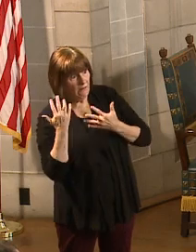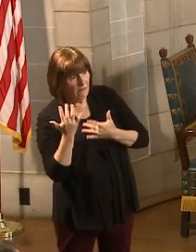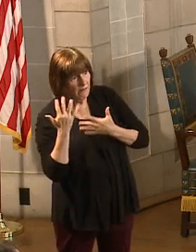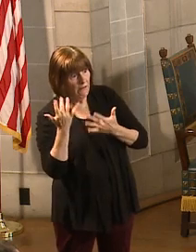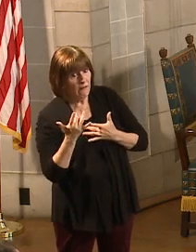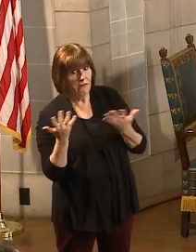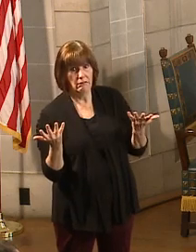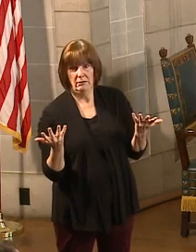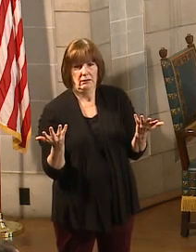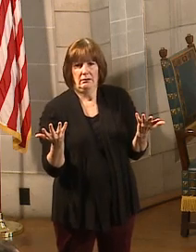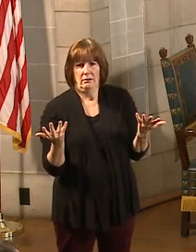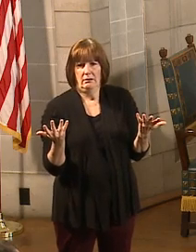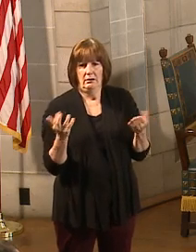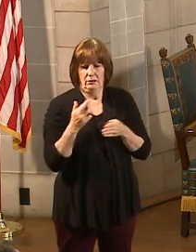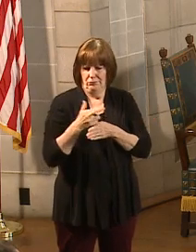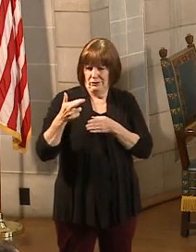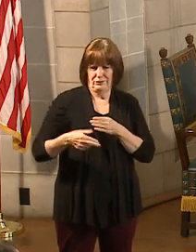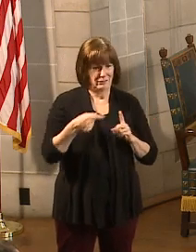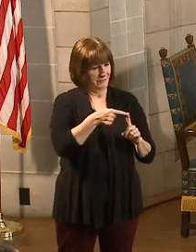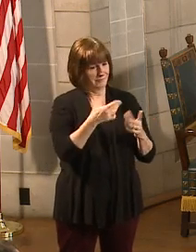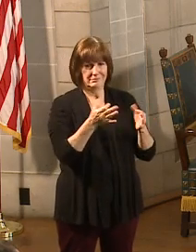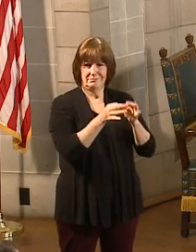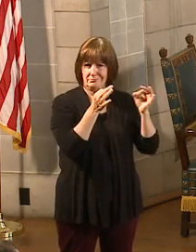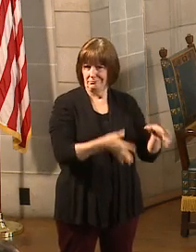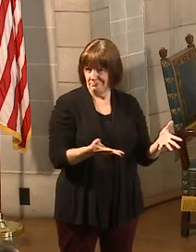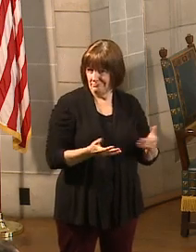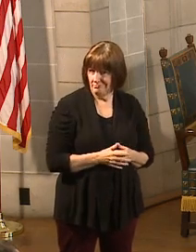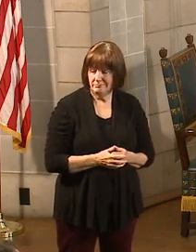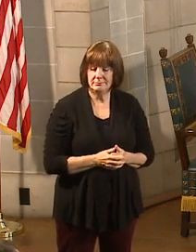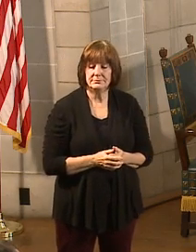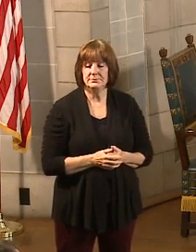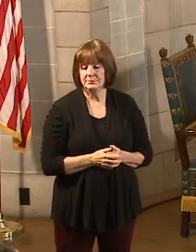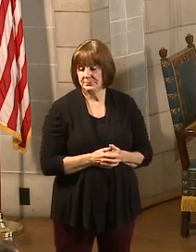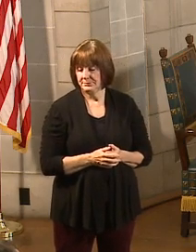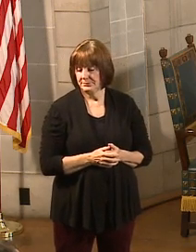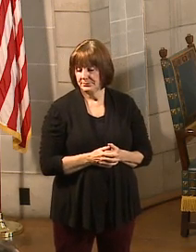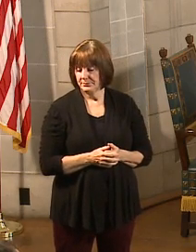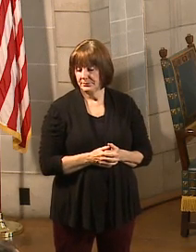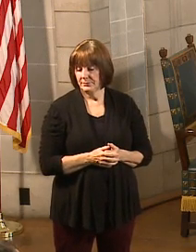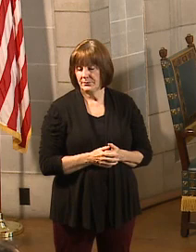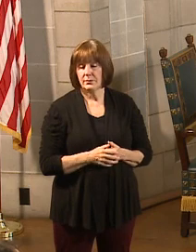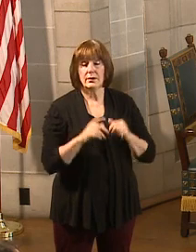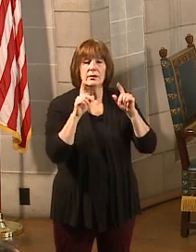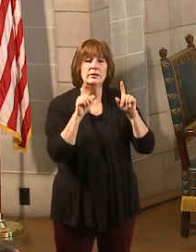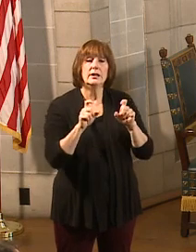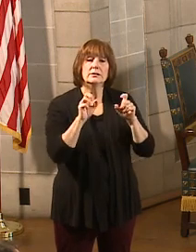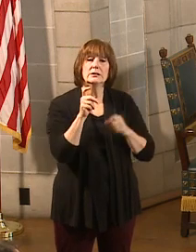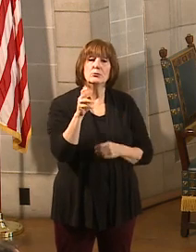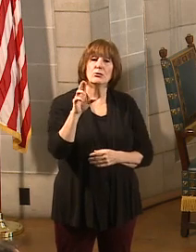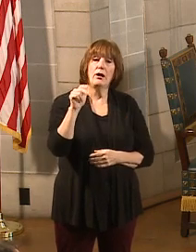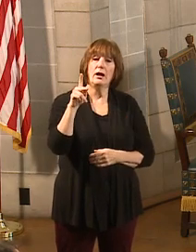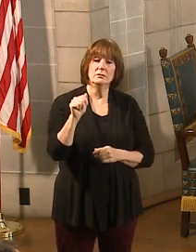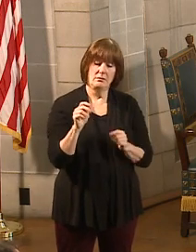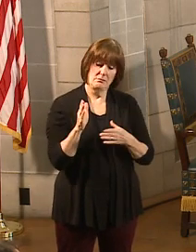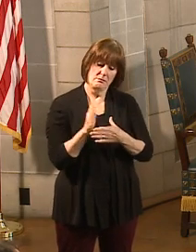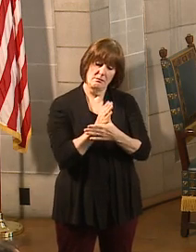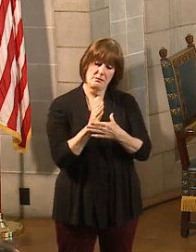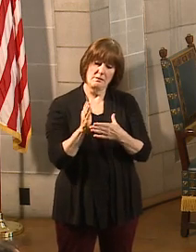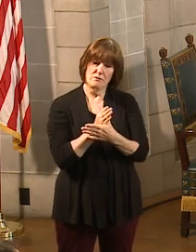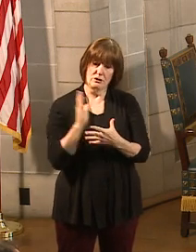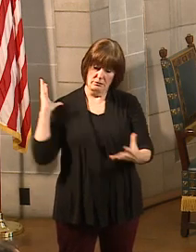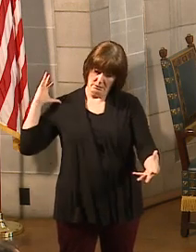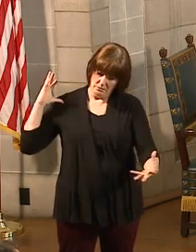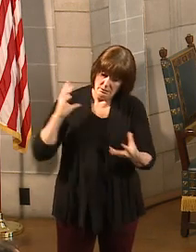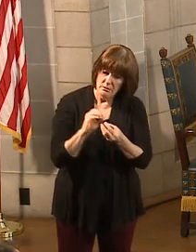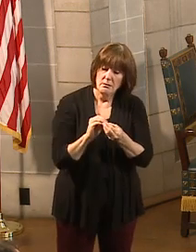it really makes those results kind of useless. So with Test Nebraska, our average over the entire lifetime